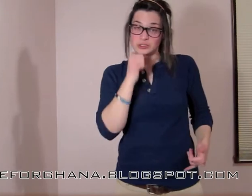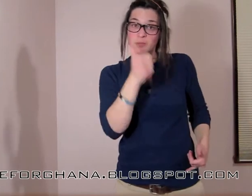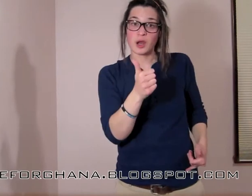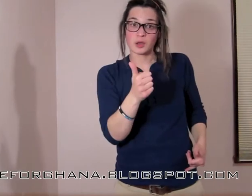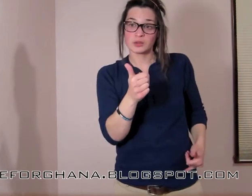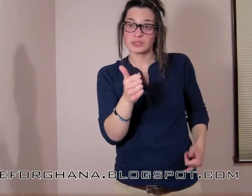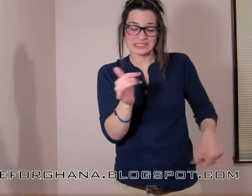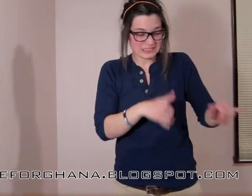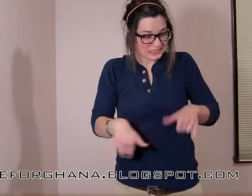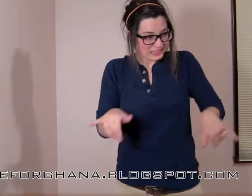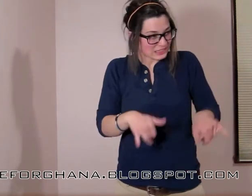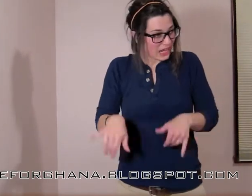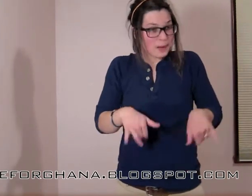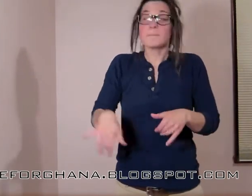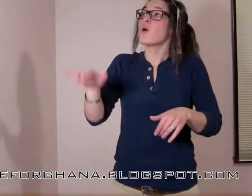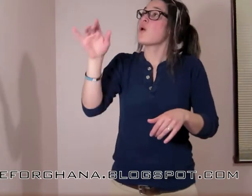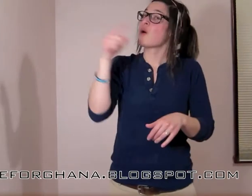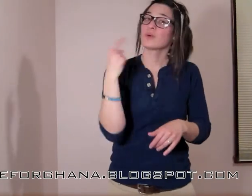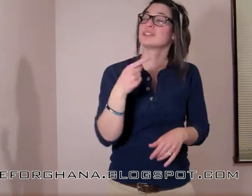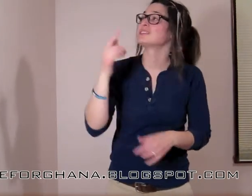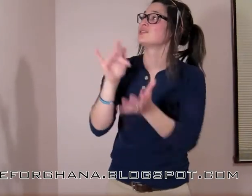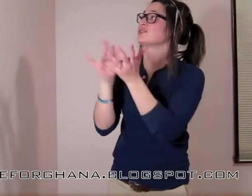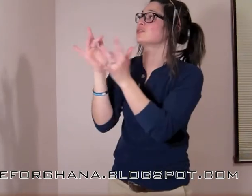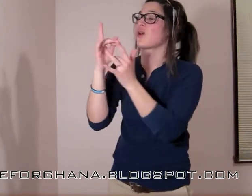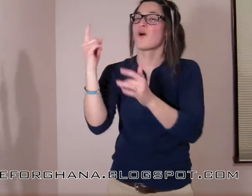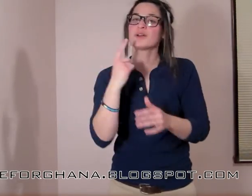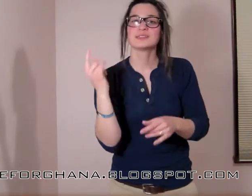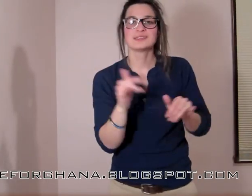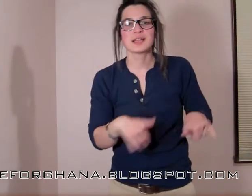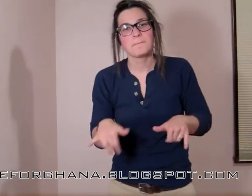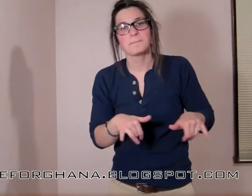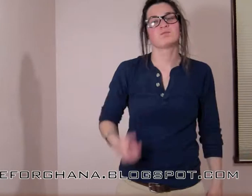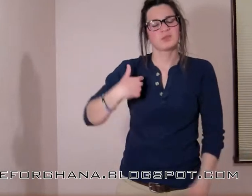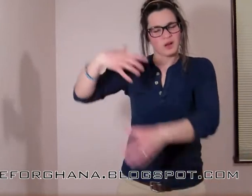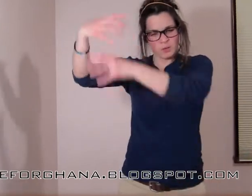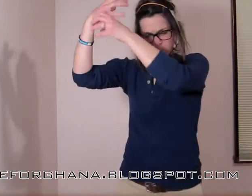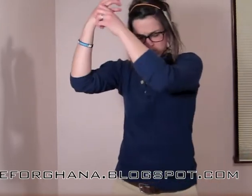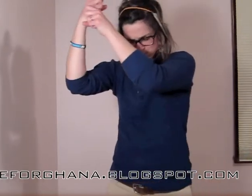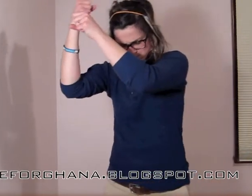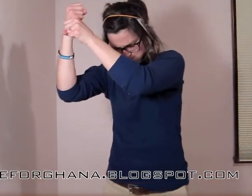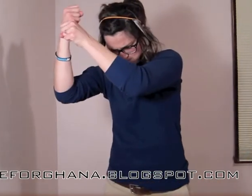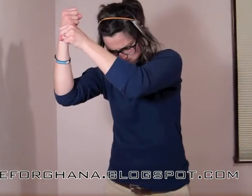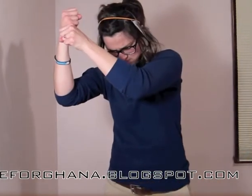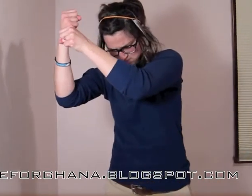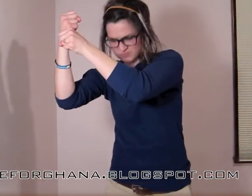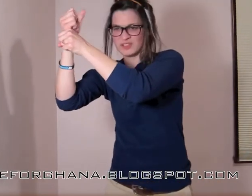Yesterday, today, and tomorrow, He's the same. Jesus is always the same. So I'm holding tight to that.